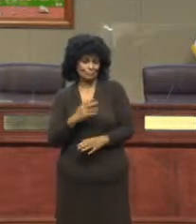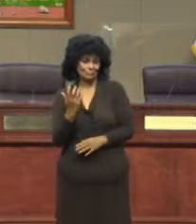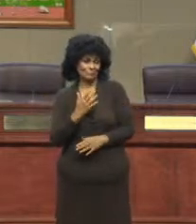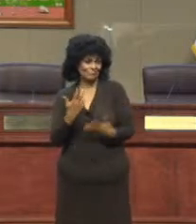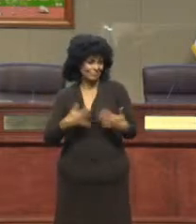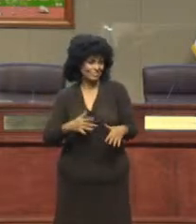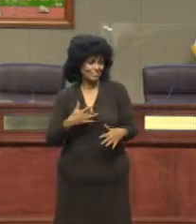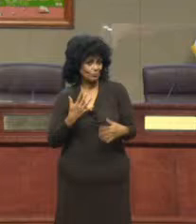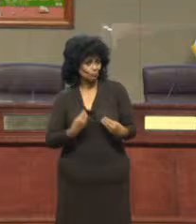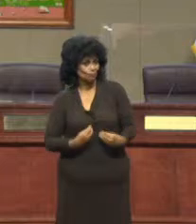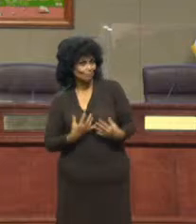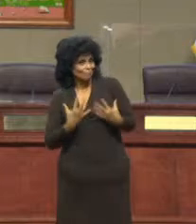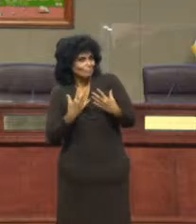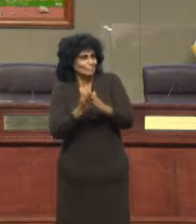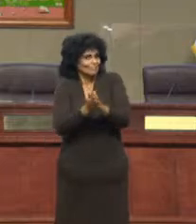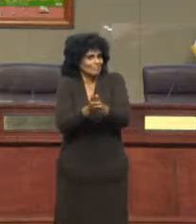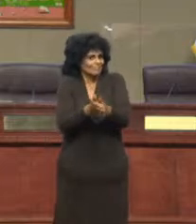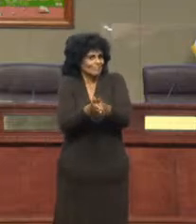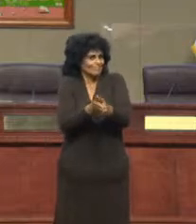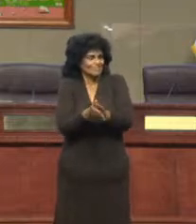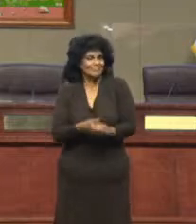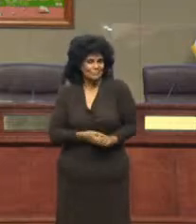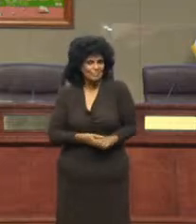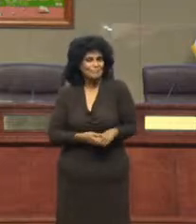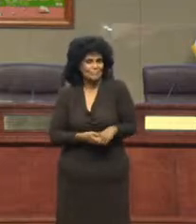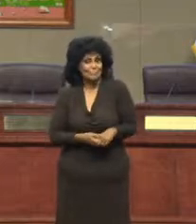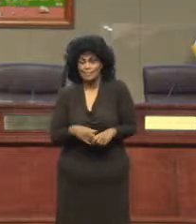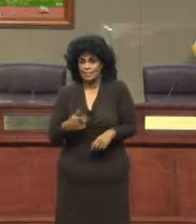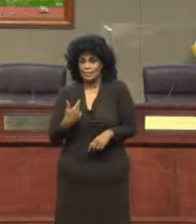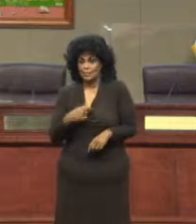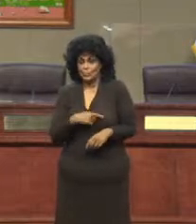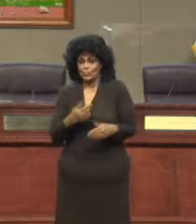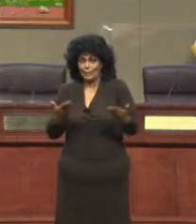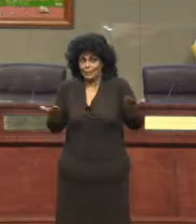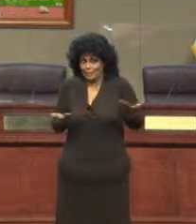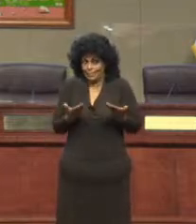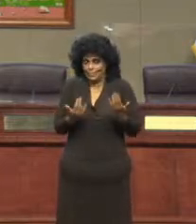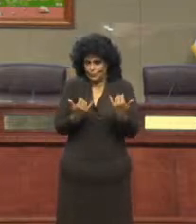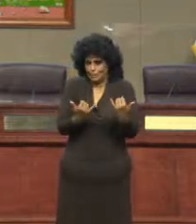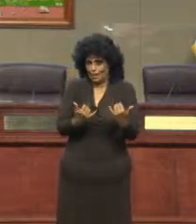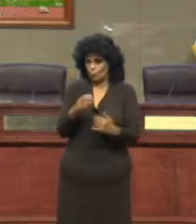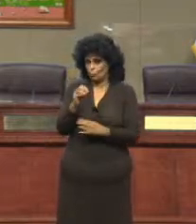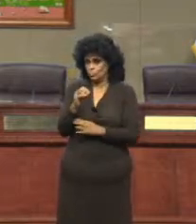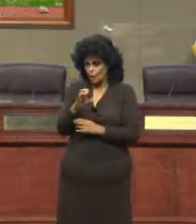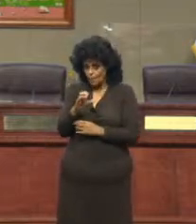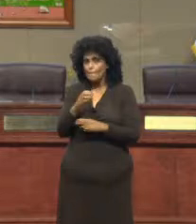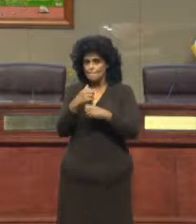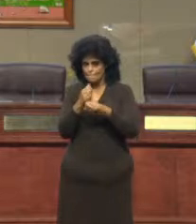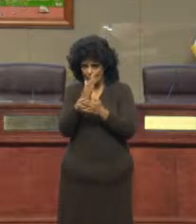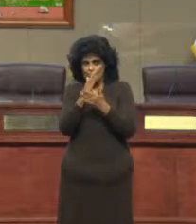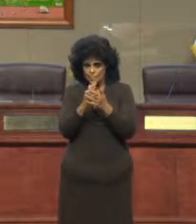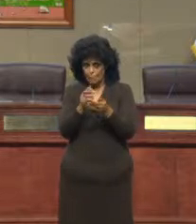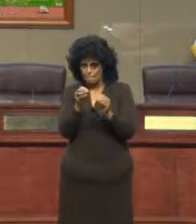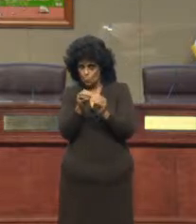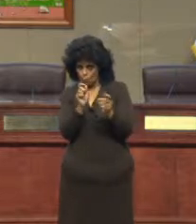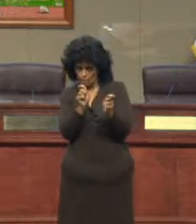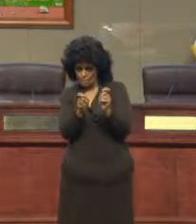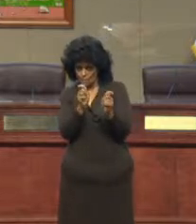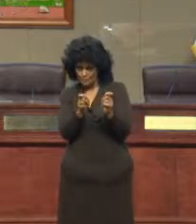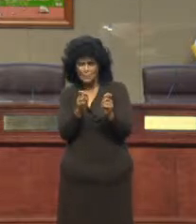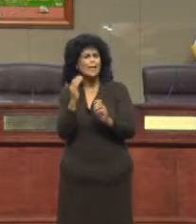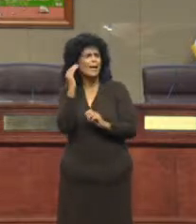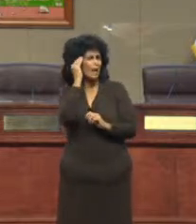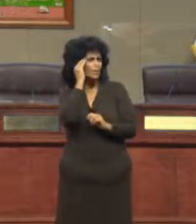encouraging. So we're making some modifications here even within Orange County. I know the CDC released some